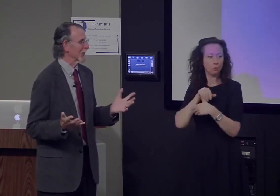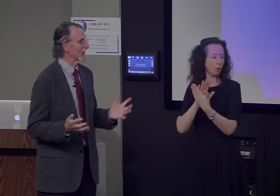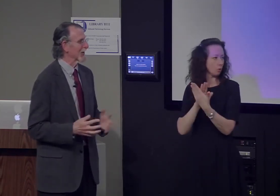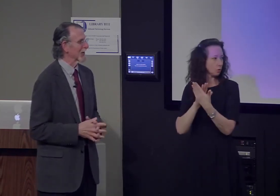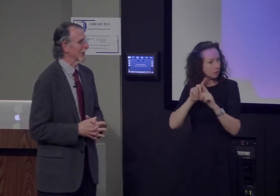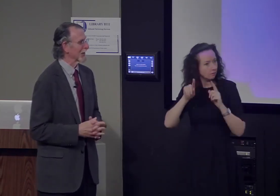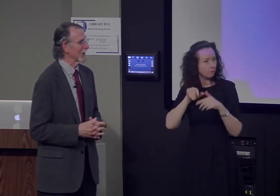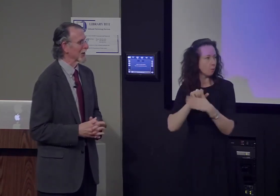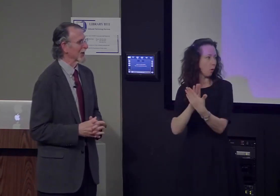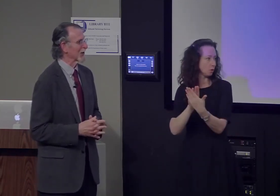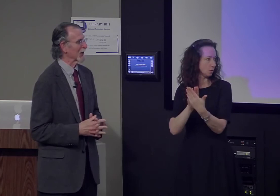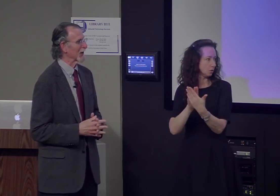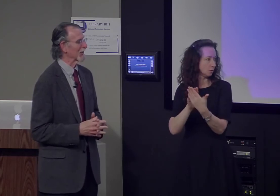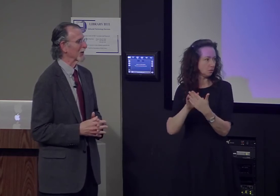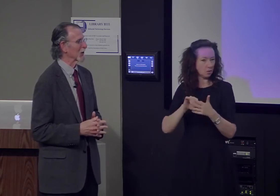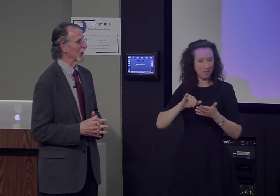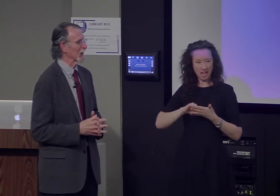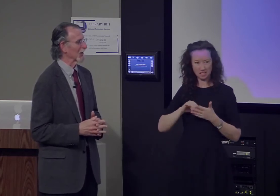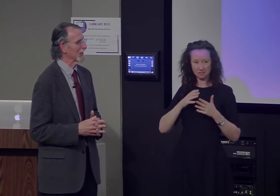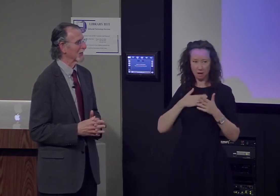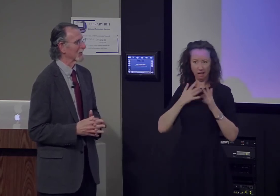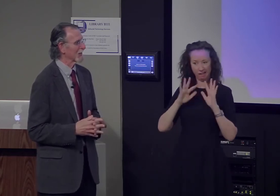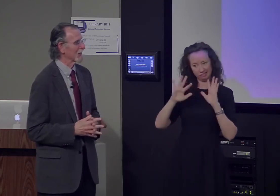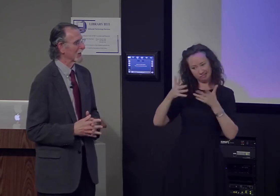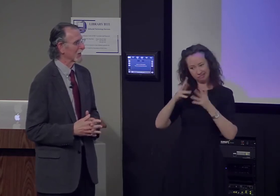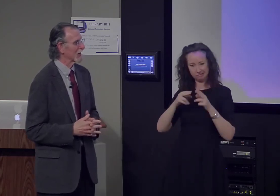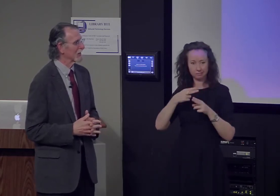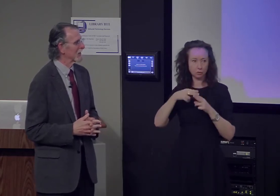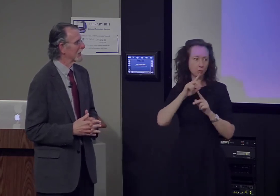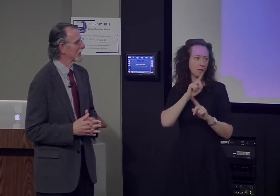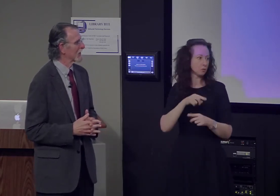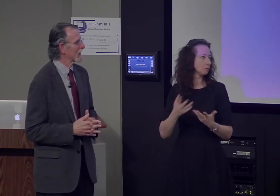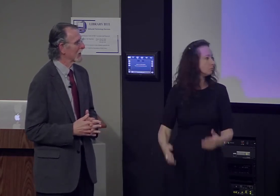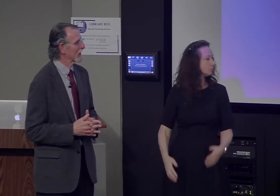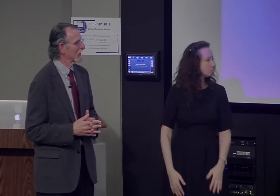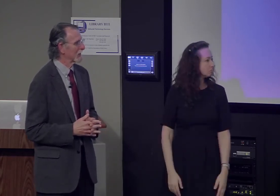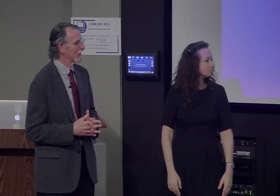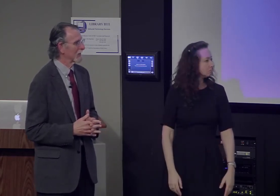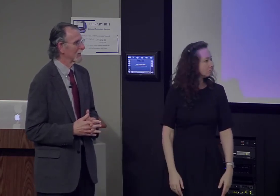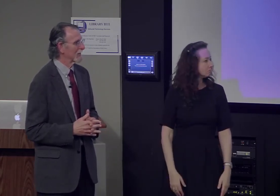That's sort of the best answer I can give in the short run.